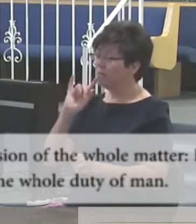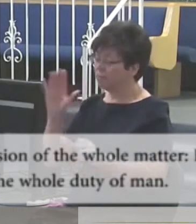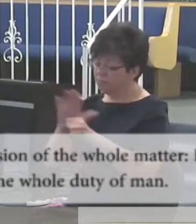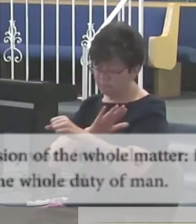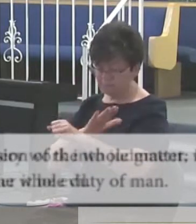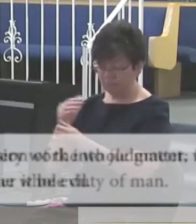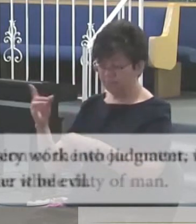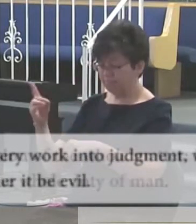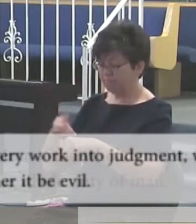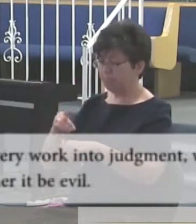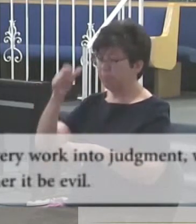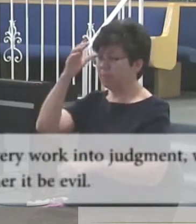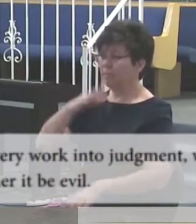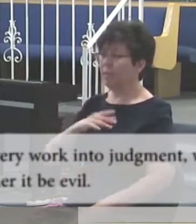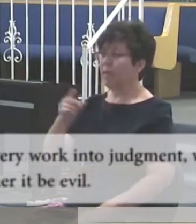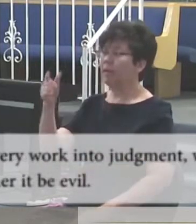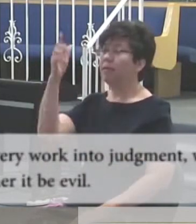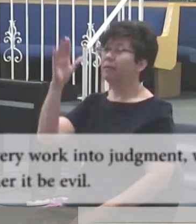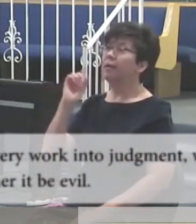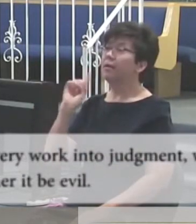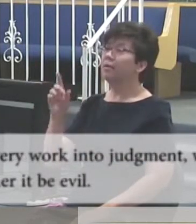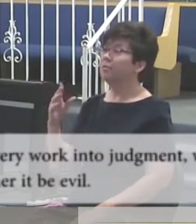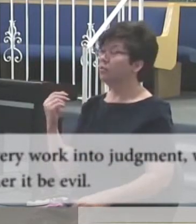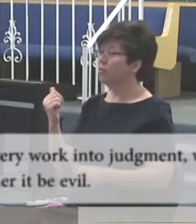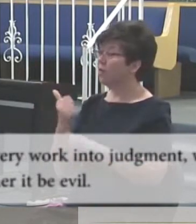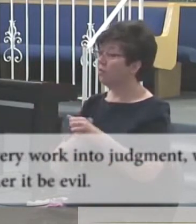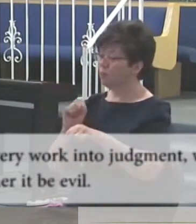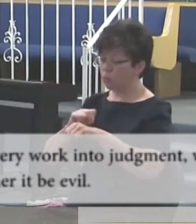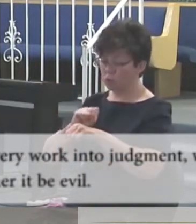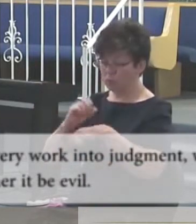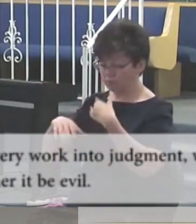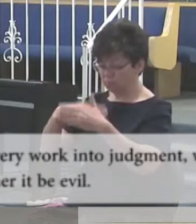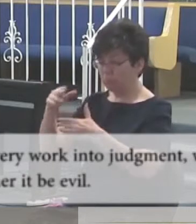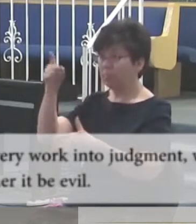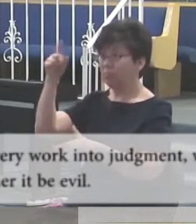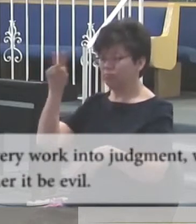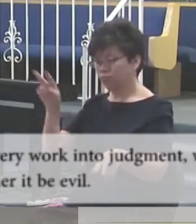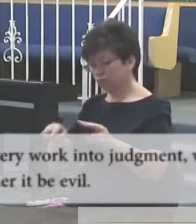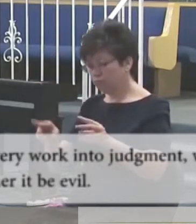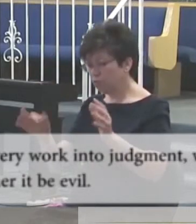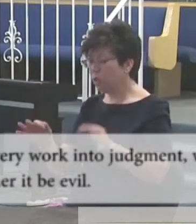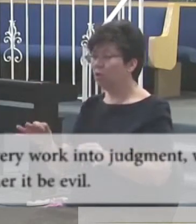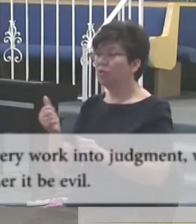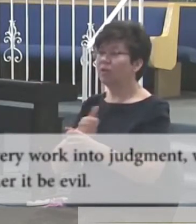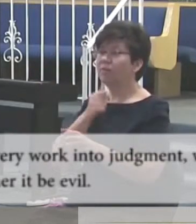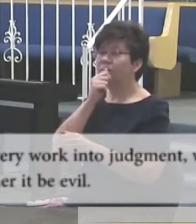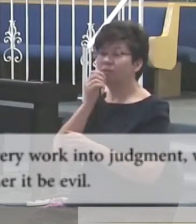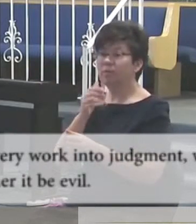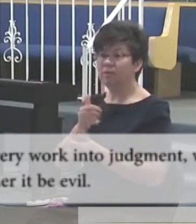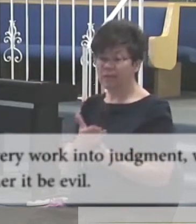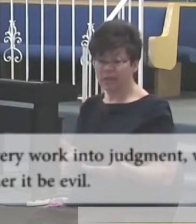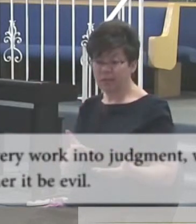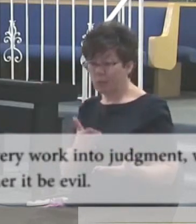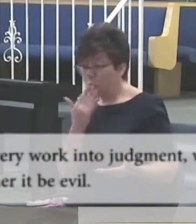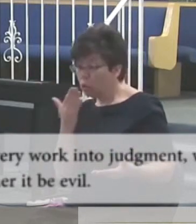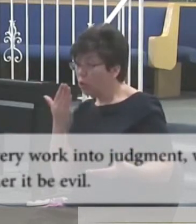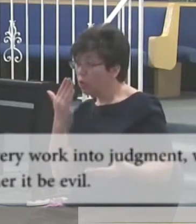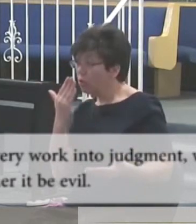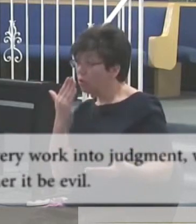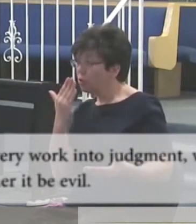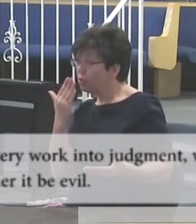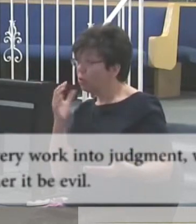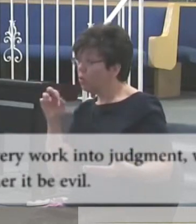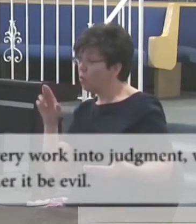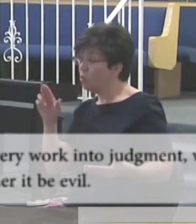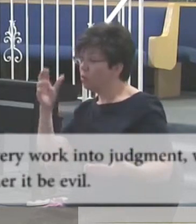of man. For God shall bring every work into judgment with every secret thing, whether it be good or